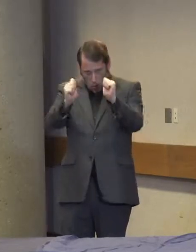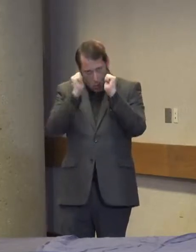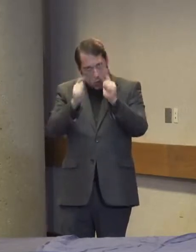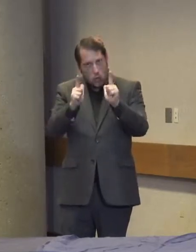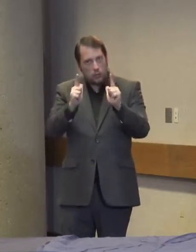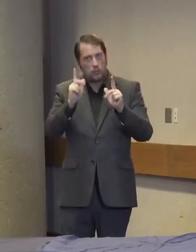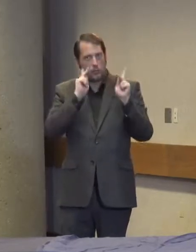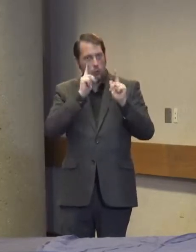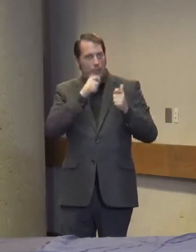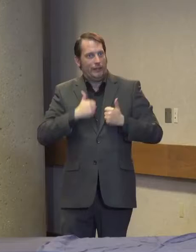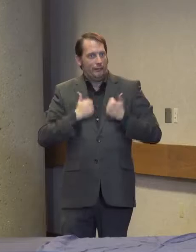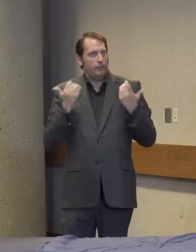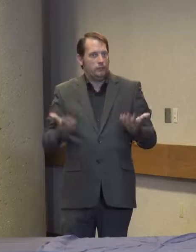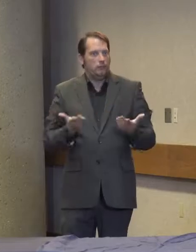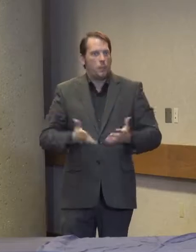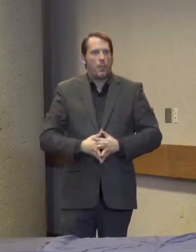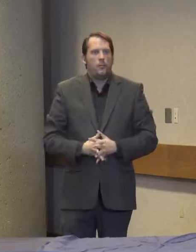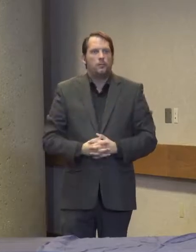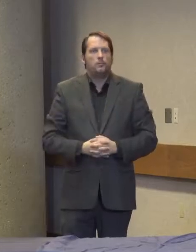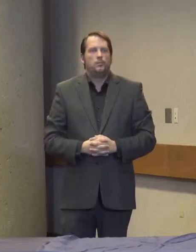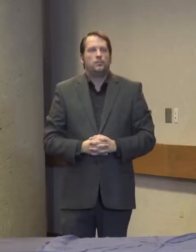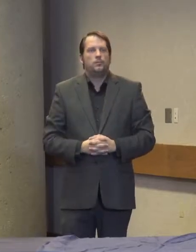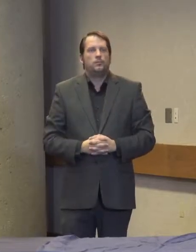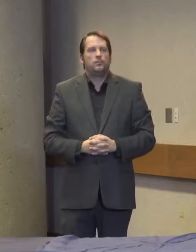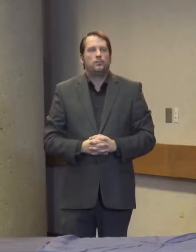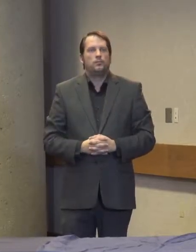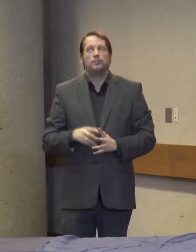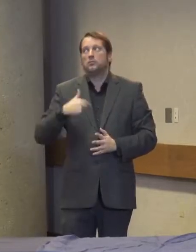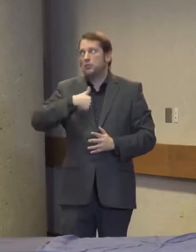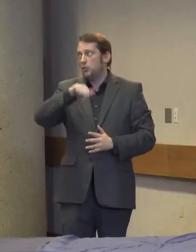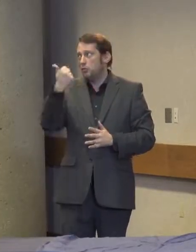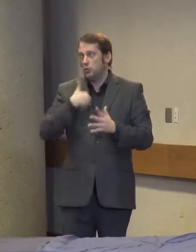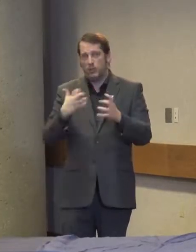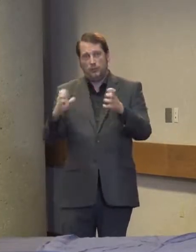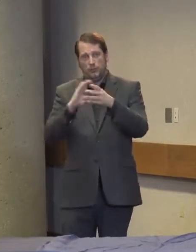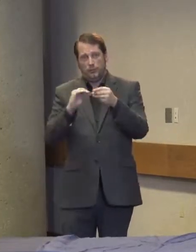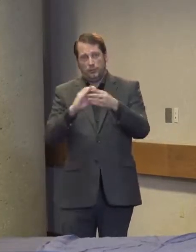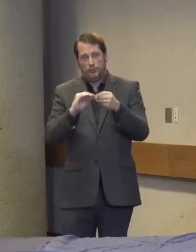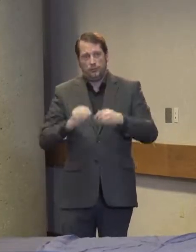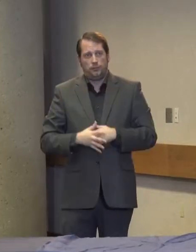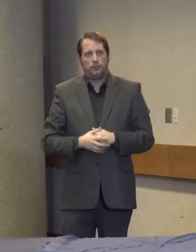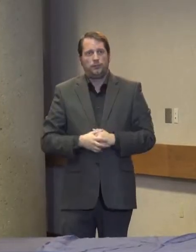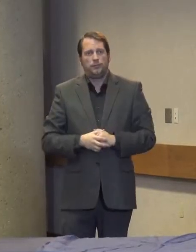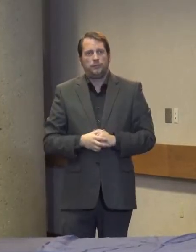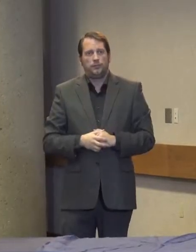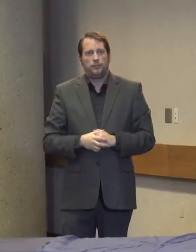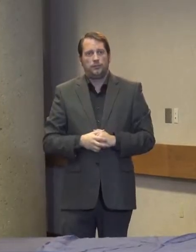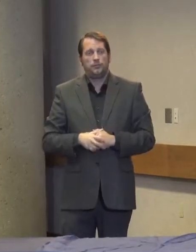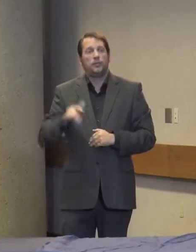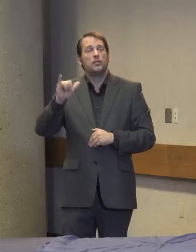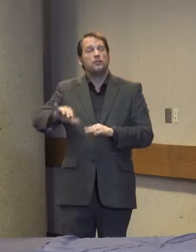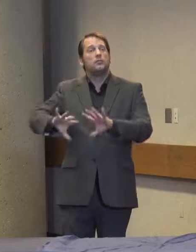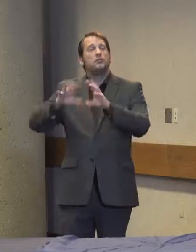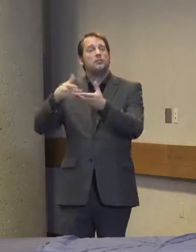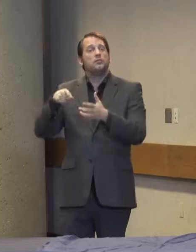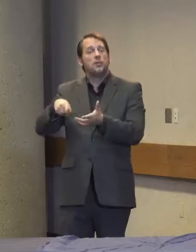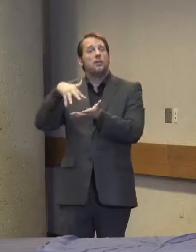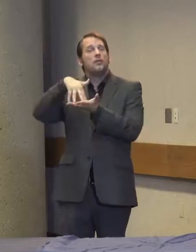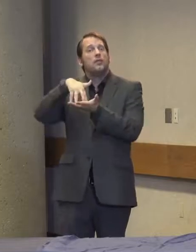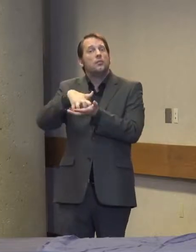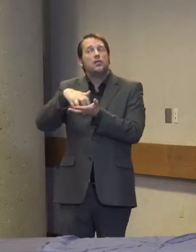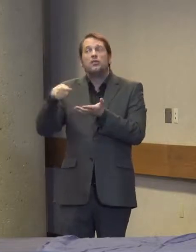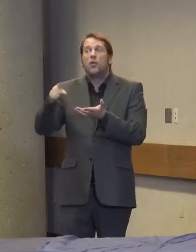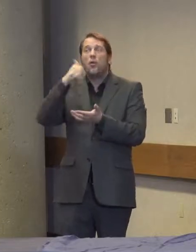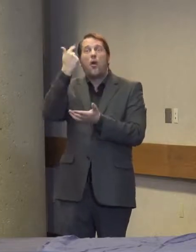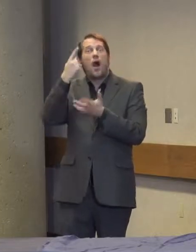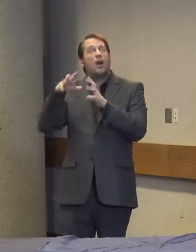vulnerable population, our homeless shelters. You will see, actually today, two additional shelter locations opened up in Montgomery County. Our goal is to make sure that